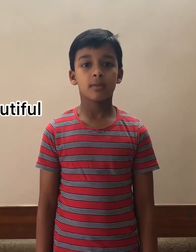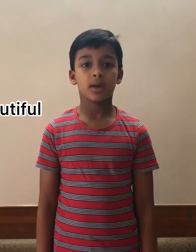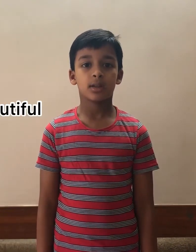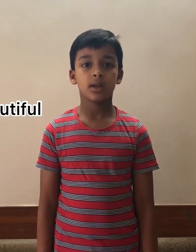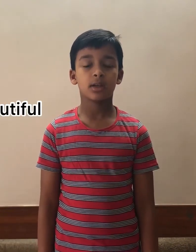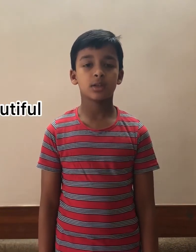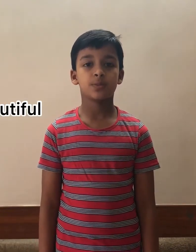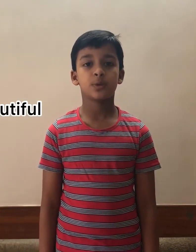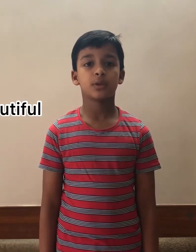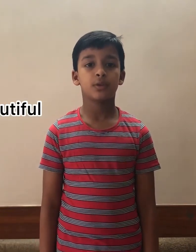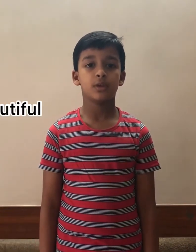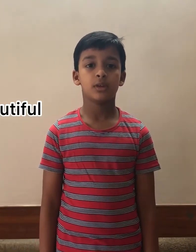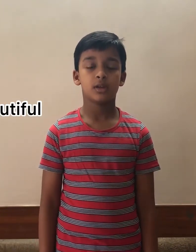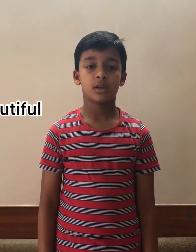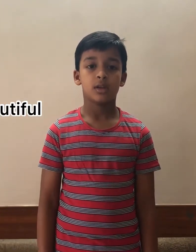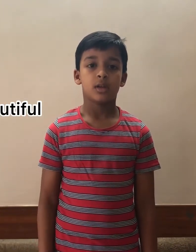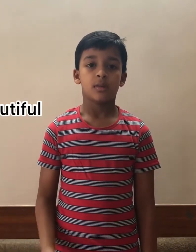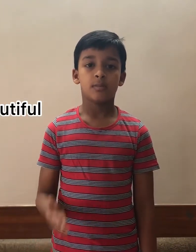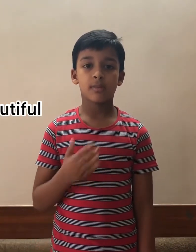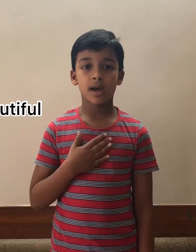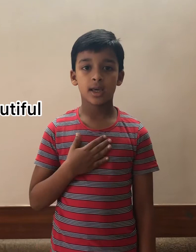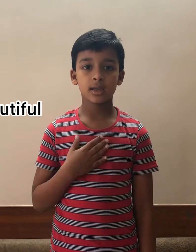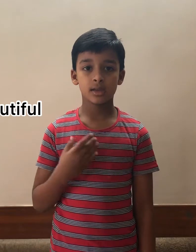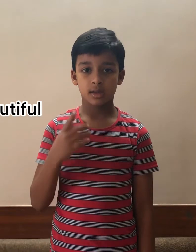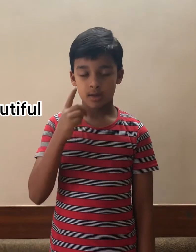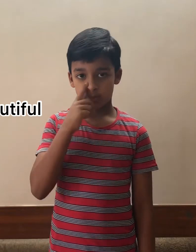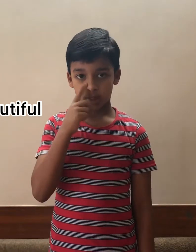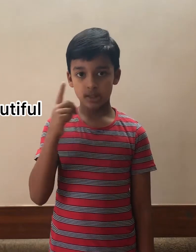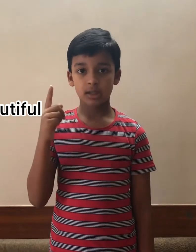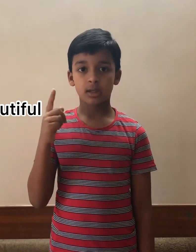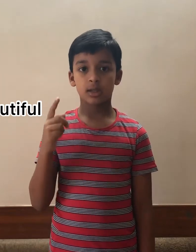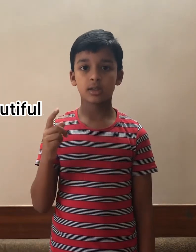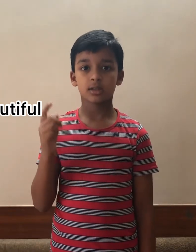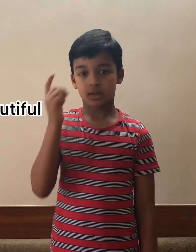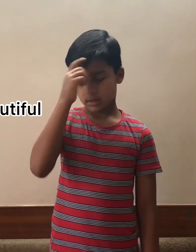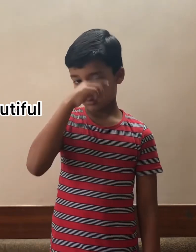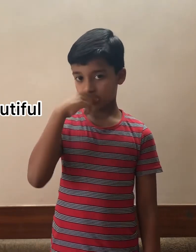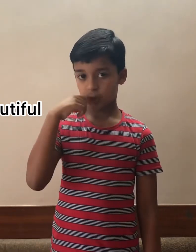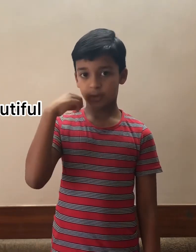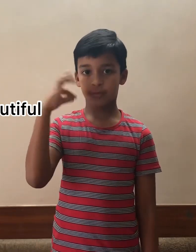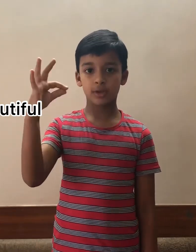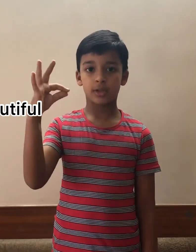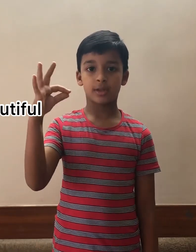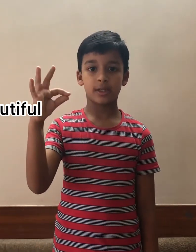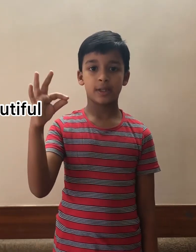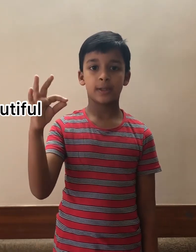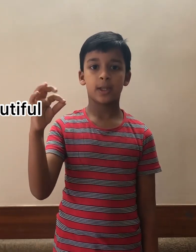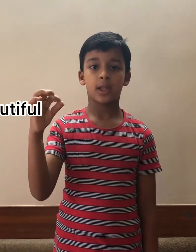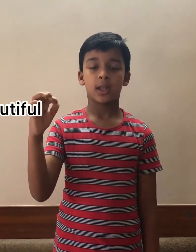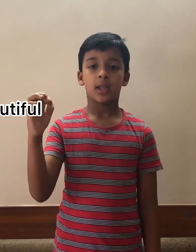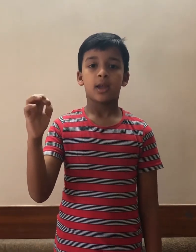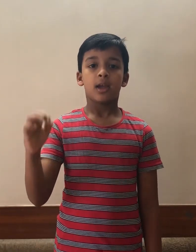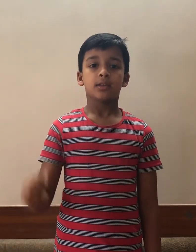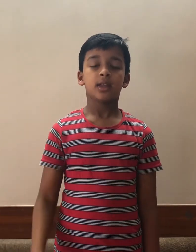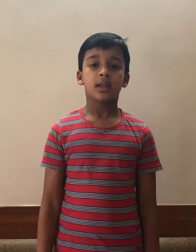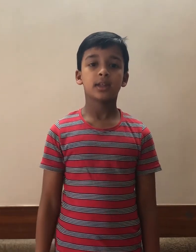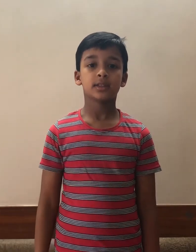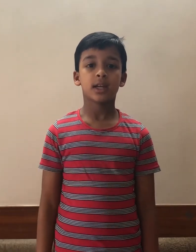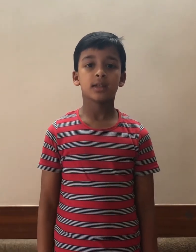mother is beautiful. My mother is beautiful. The next sentence